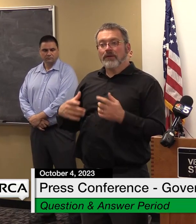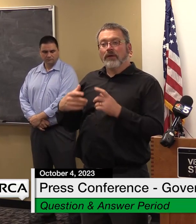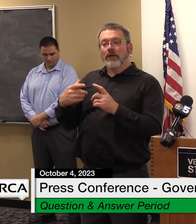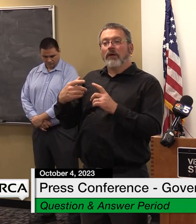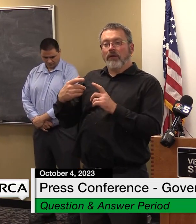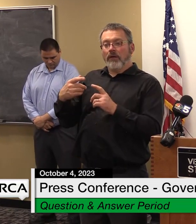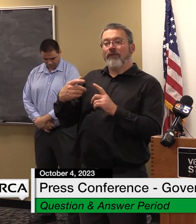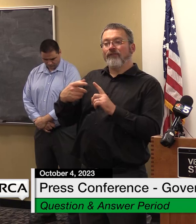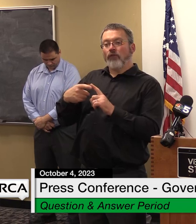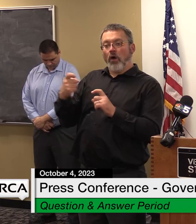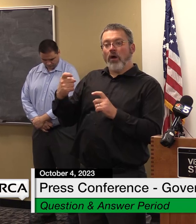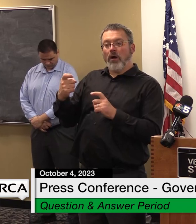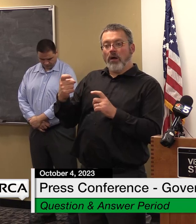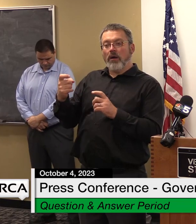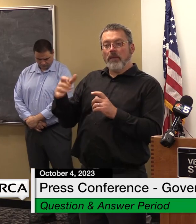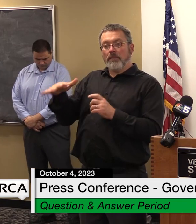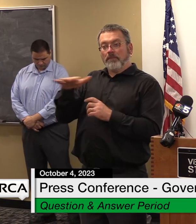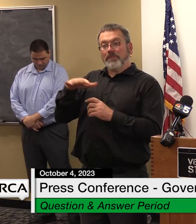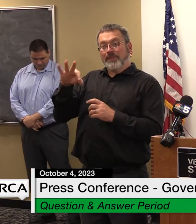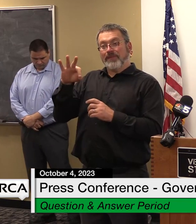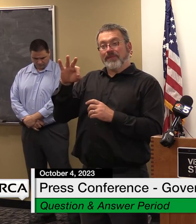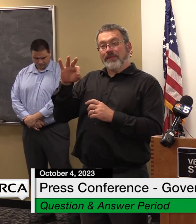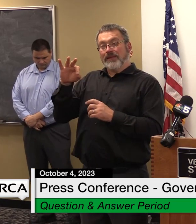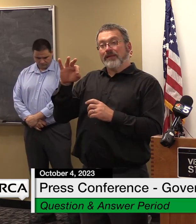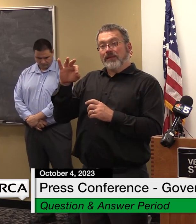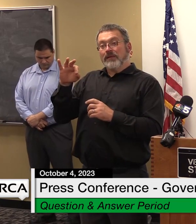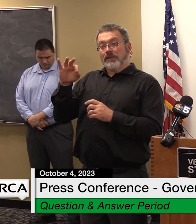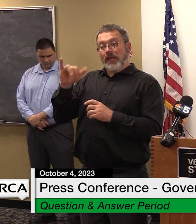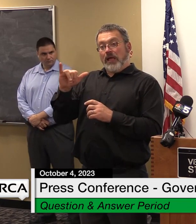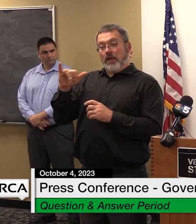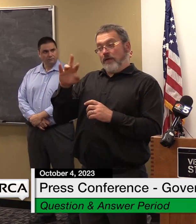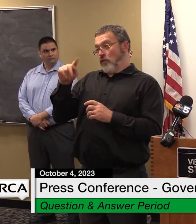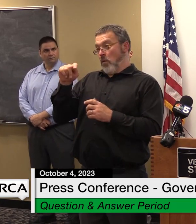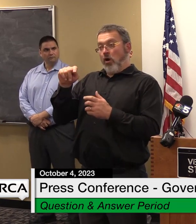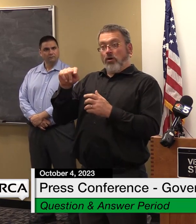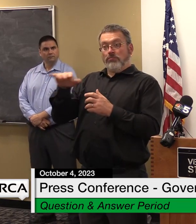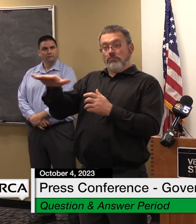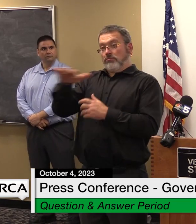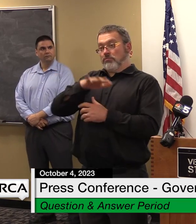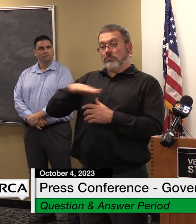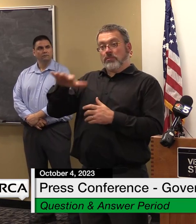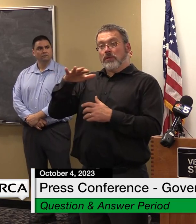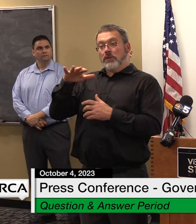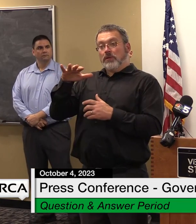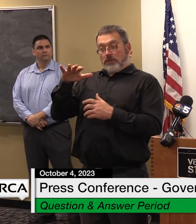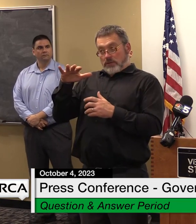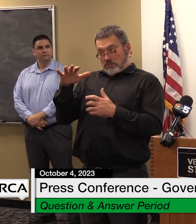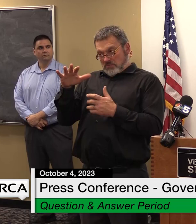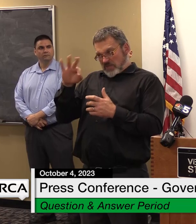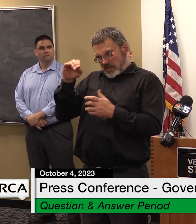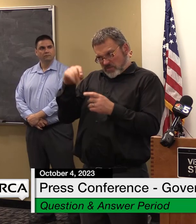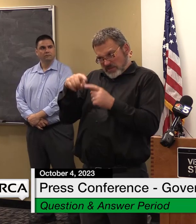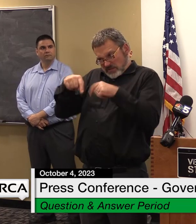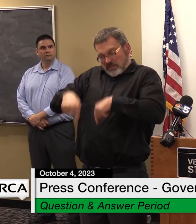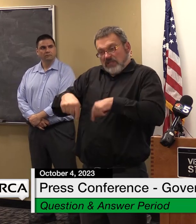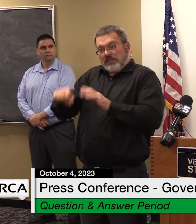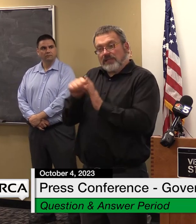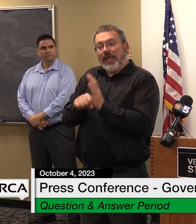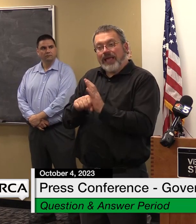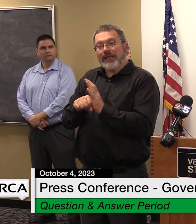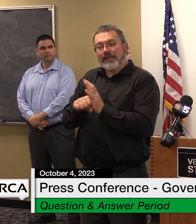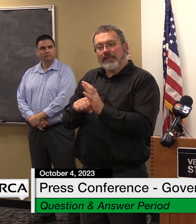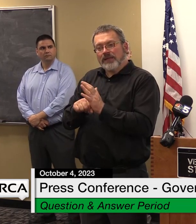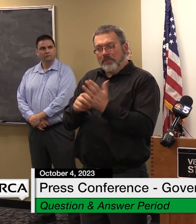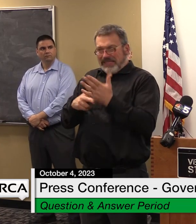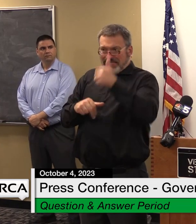historically at the Vermont college system have been Vermont students. They come from Vermont. So when we have fewer